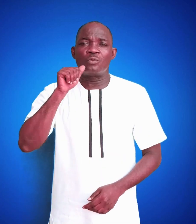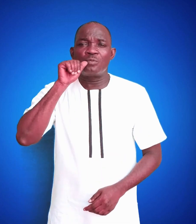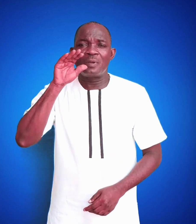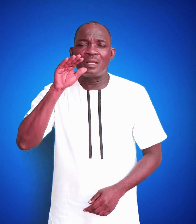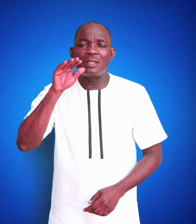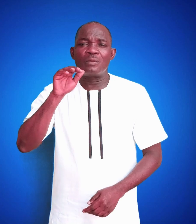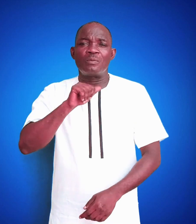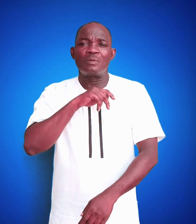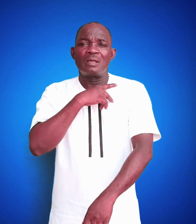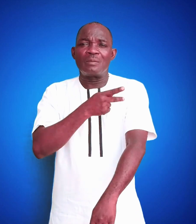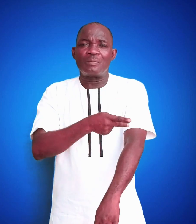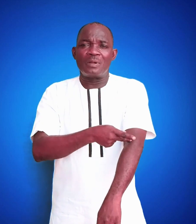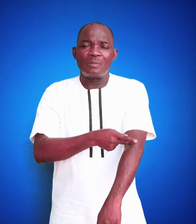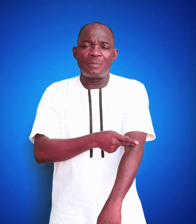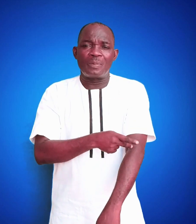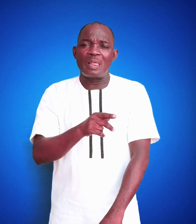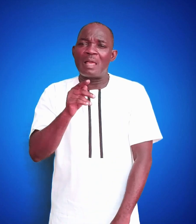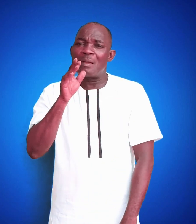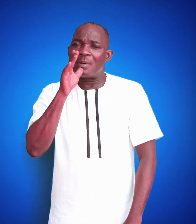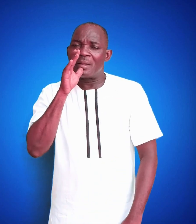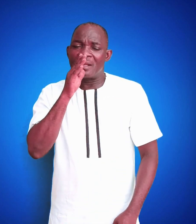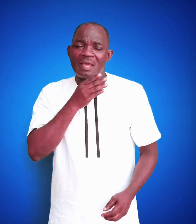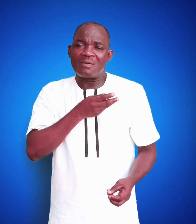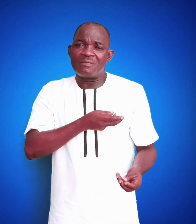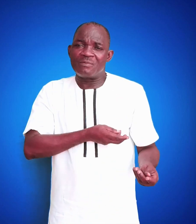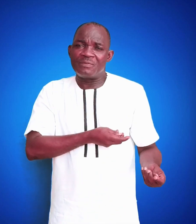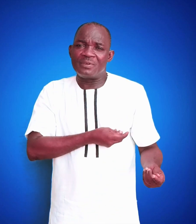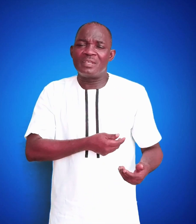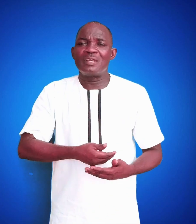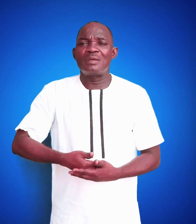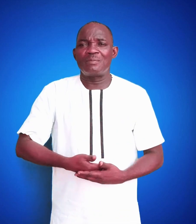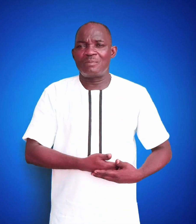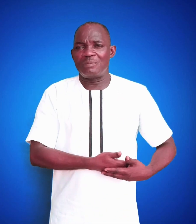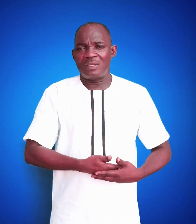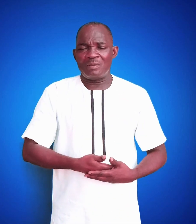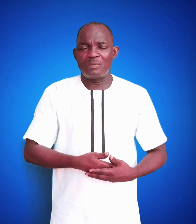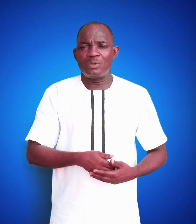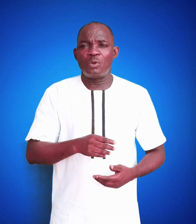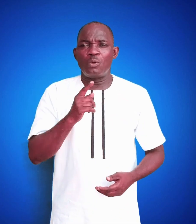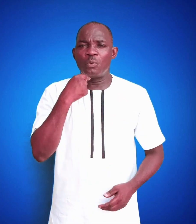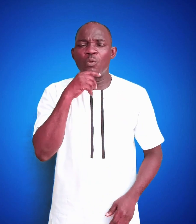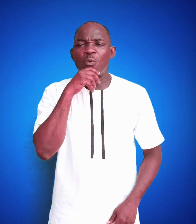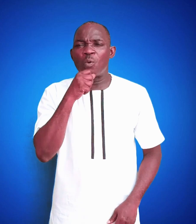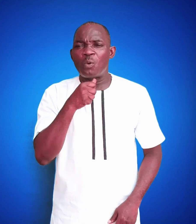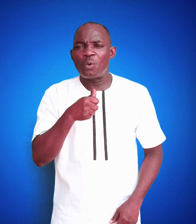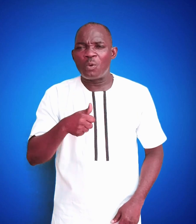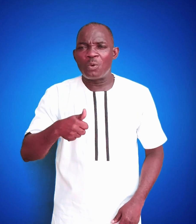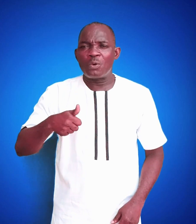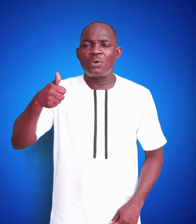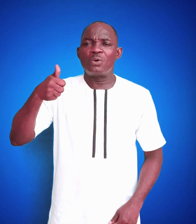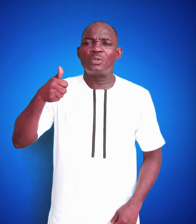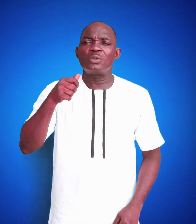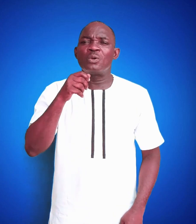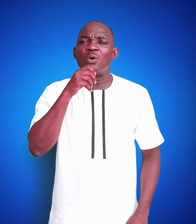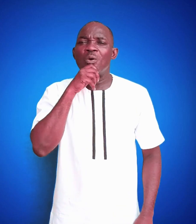pregnant and lactating mothers, the aged or elderly,